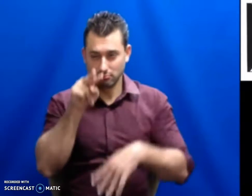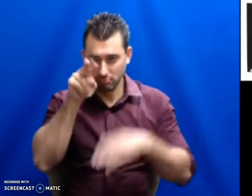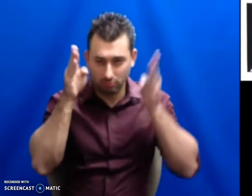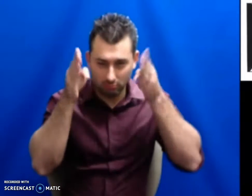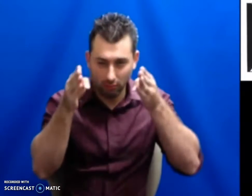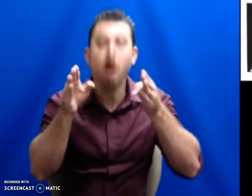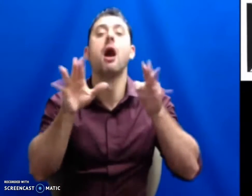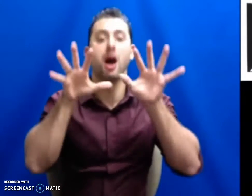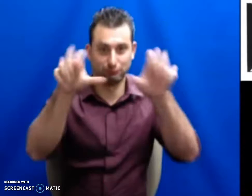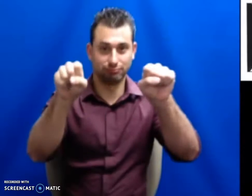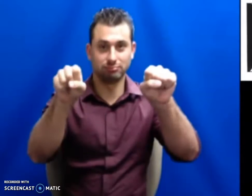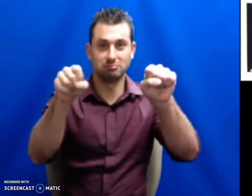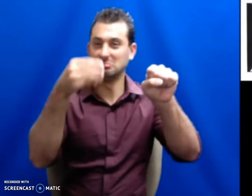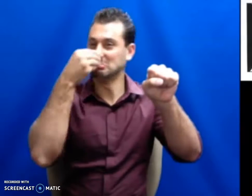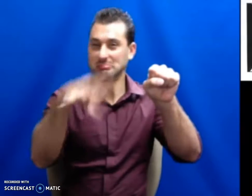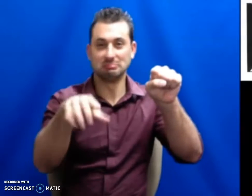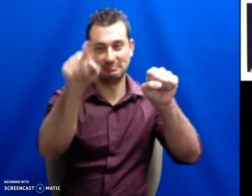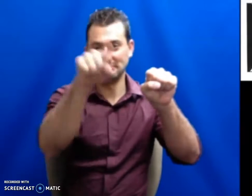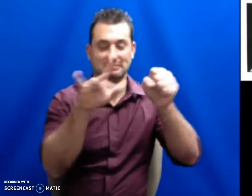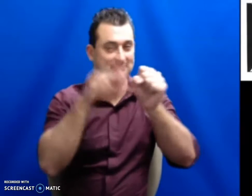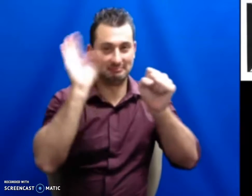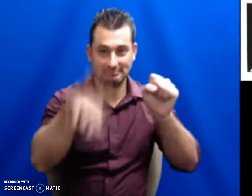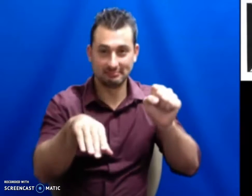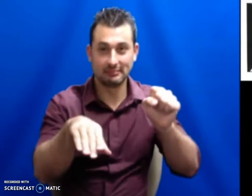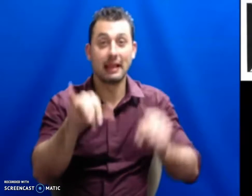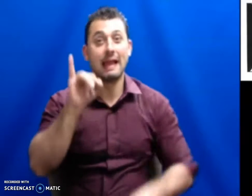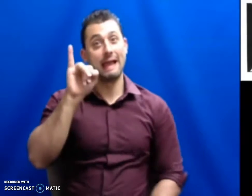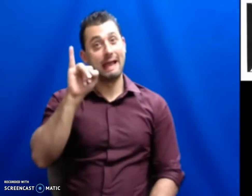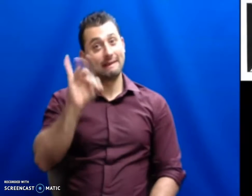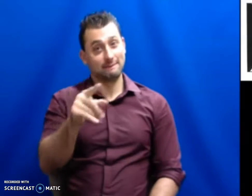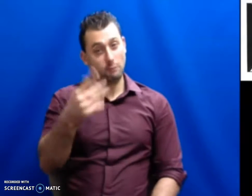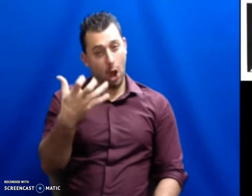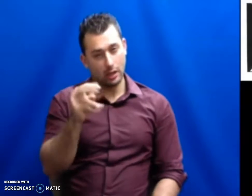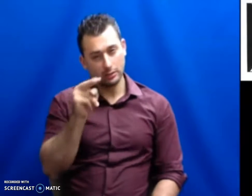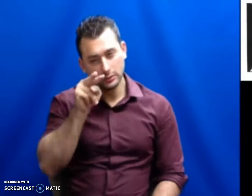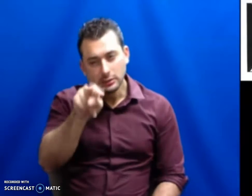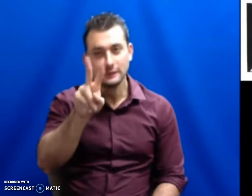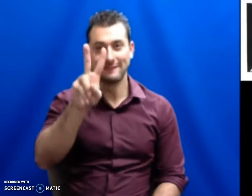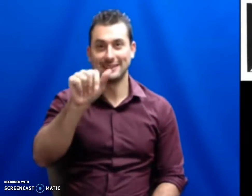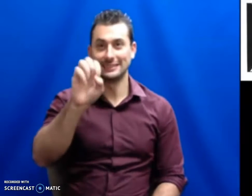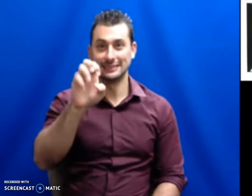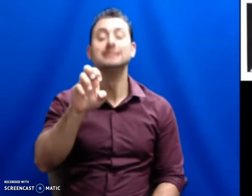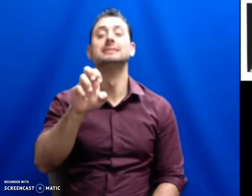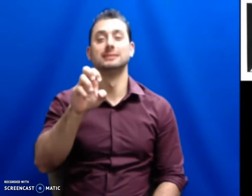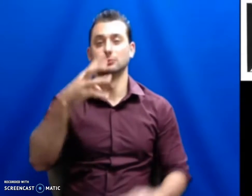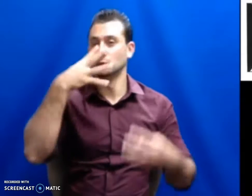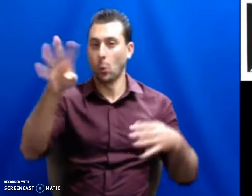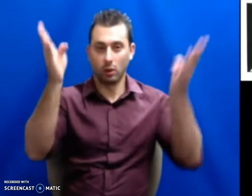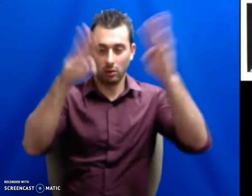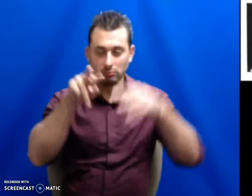If you focus on the two faces, then that's what you'll see. You don't care to see the face. Now, if you want to see the face,